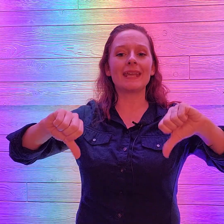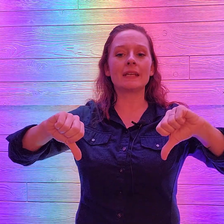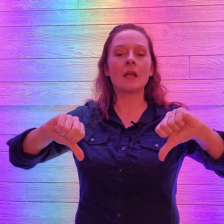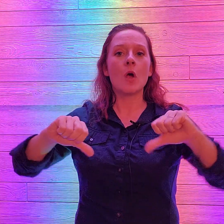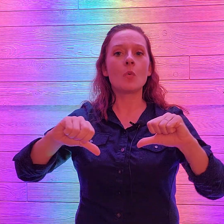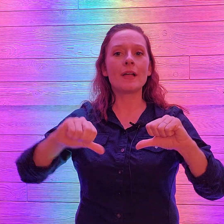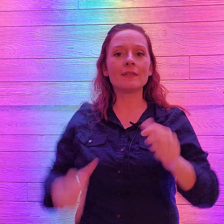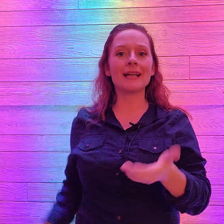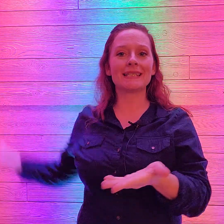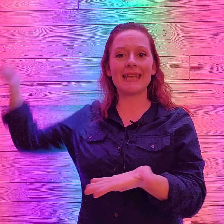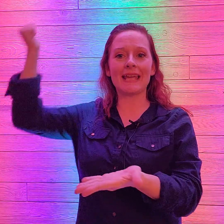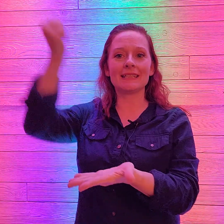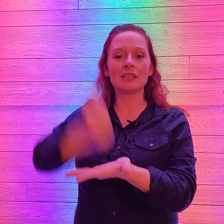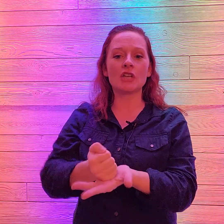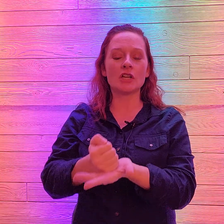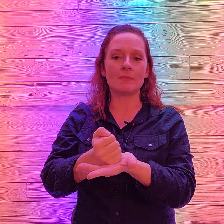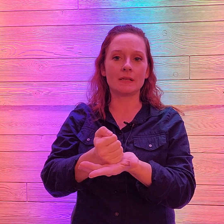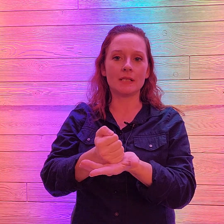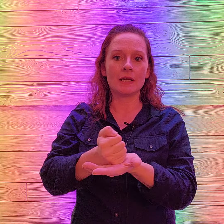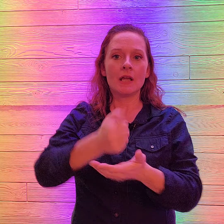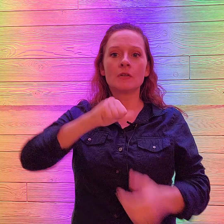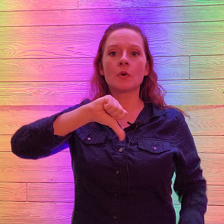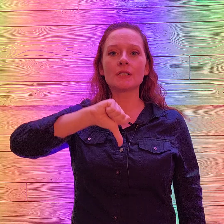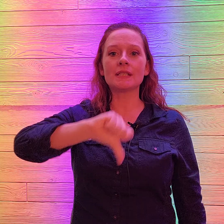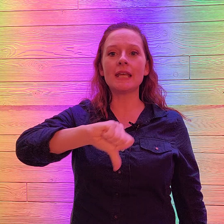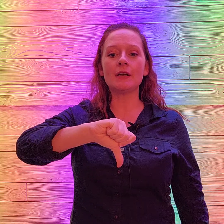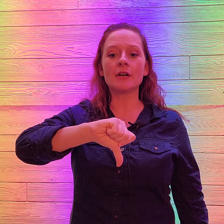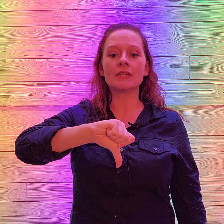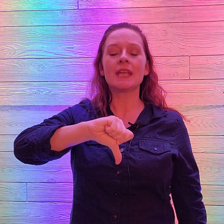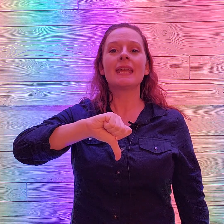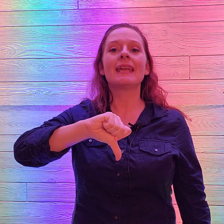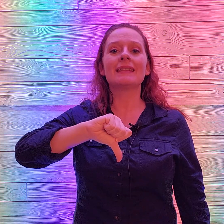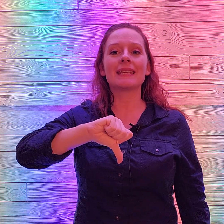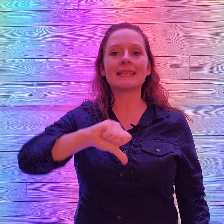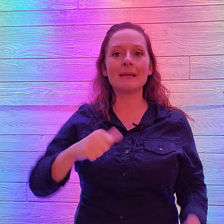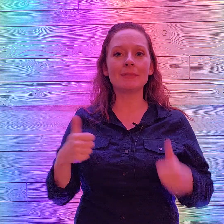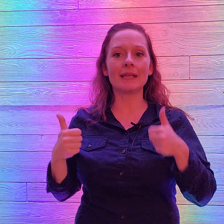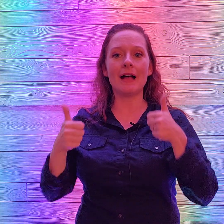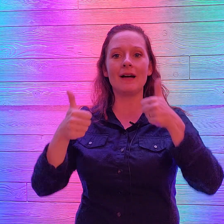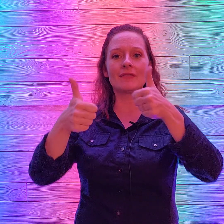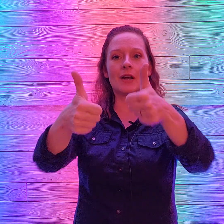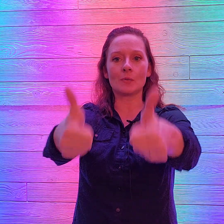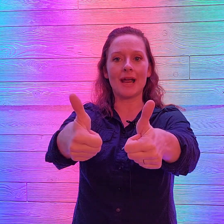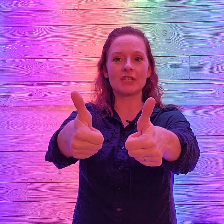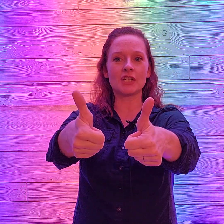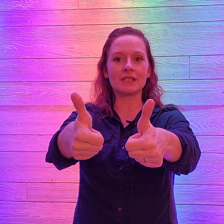wicked will not stand in the judgment, nor sinners in the assembly of the righteous.